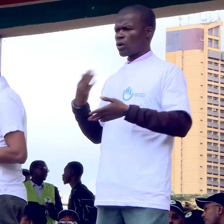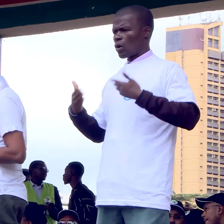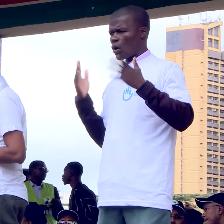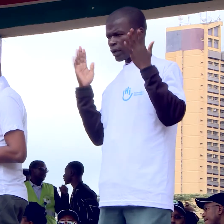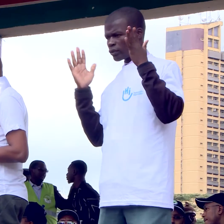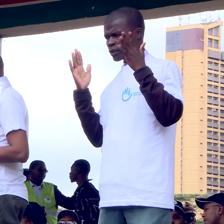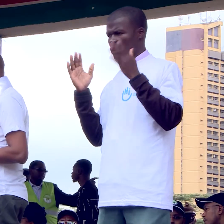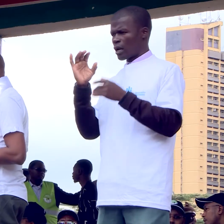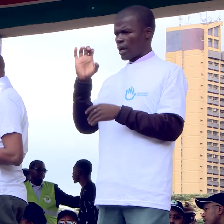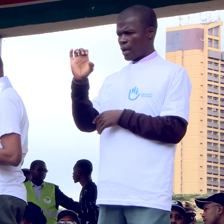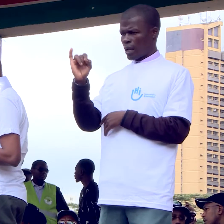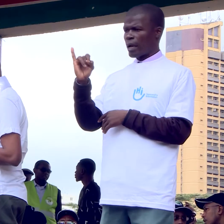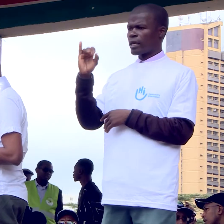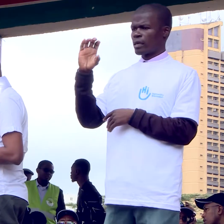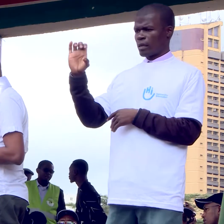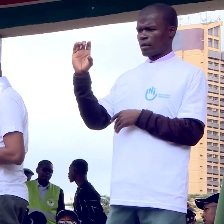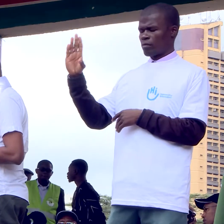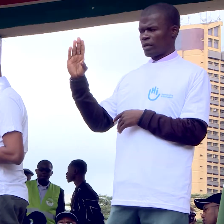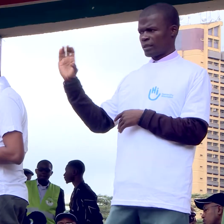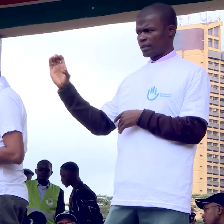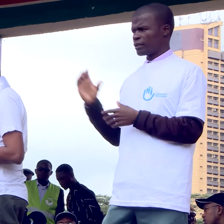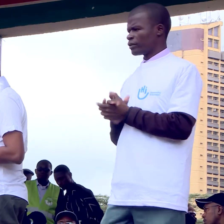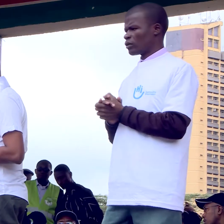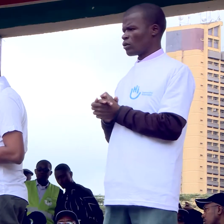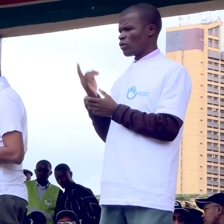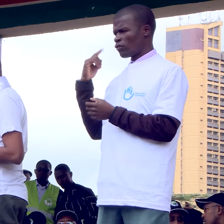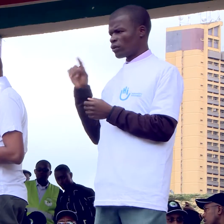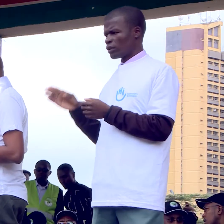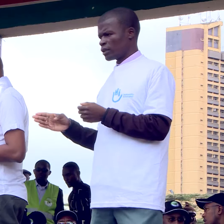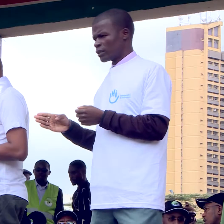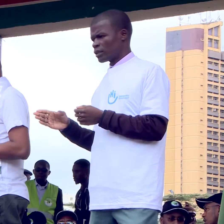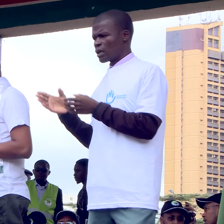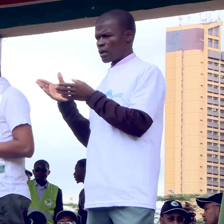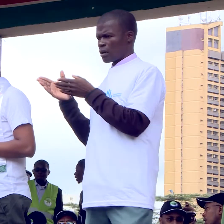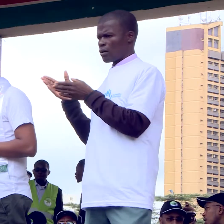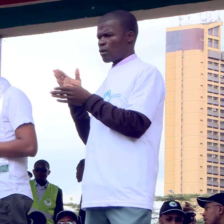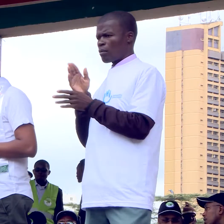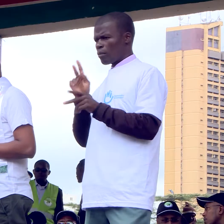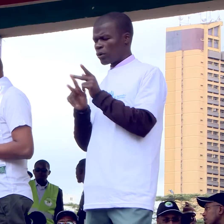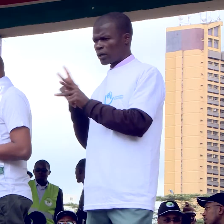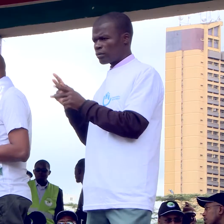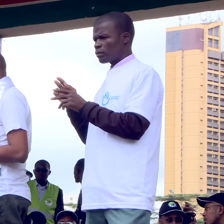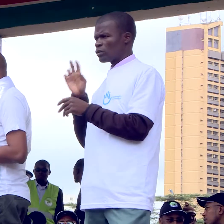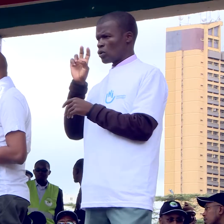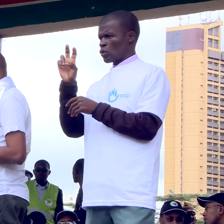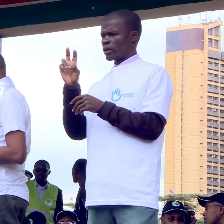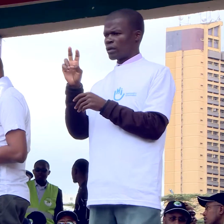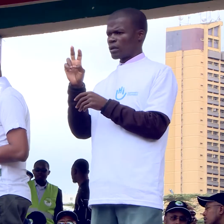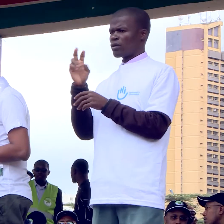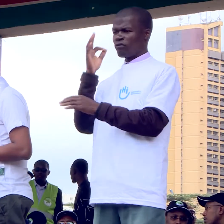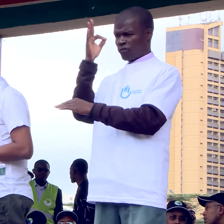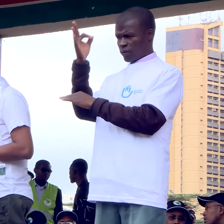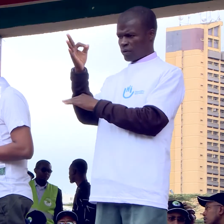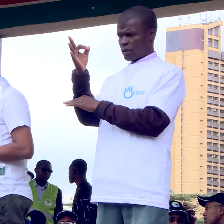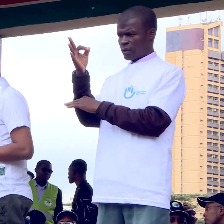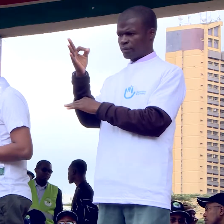this great effort, for putting up this initiative, and we are looking forward to being even much